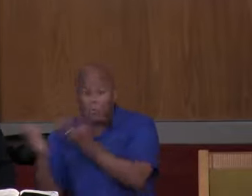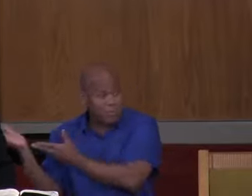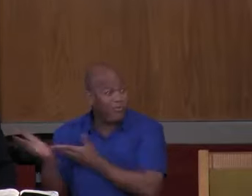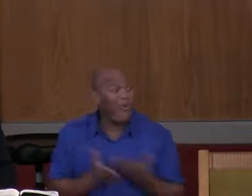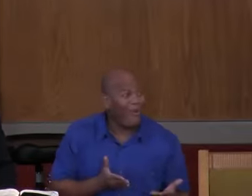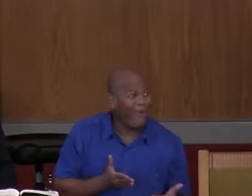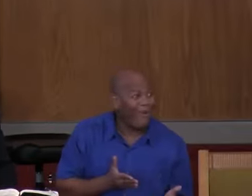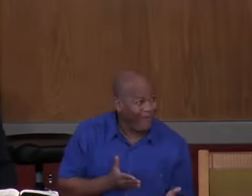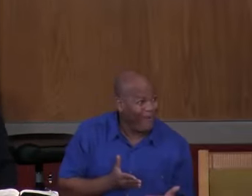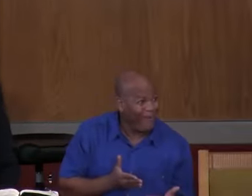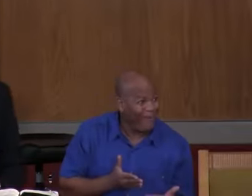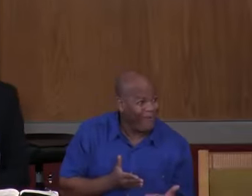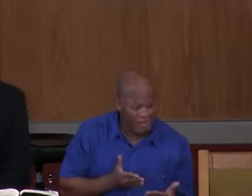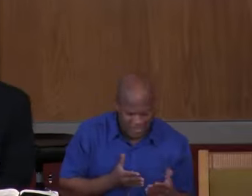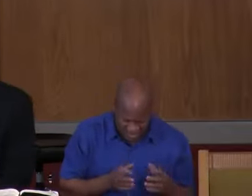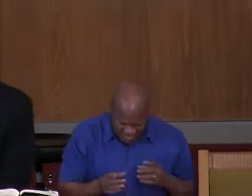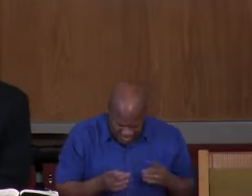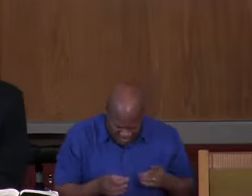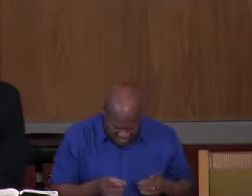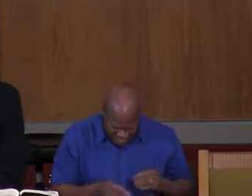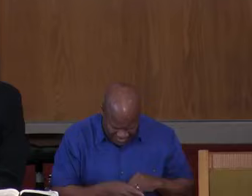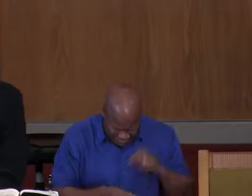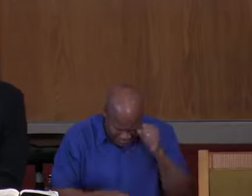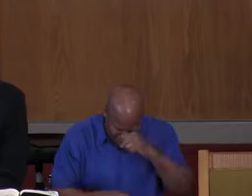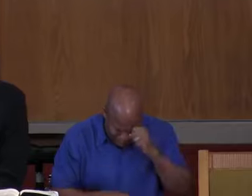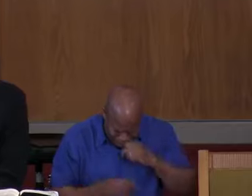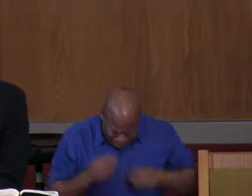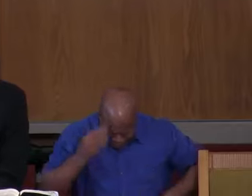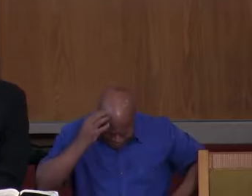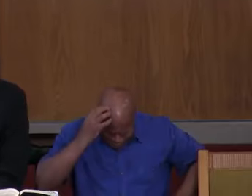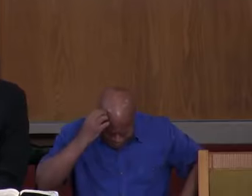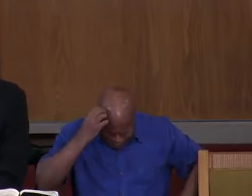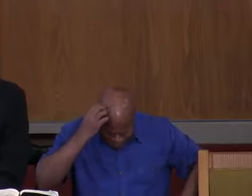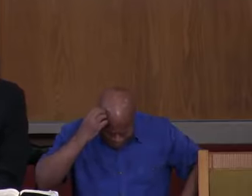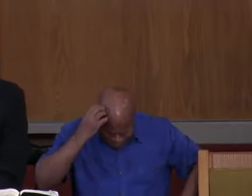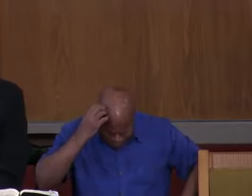Yeah. And the directions being Swedish.